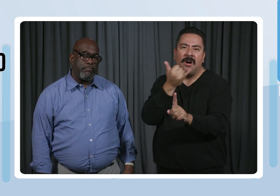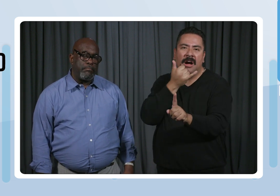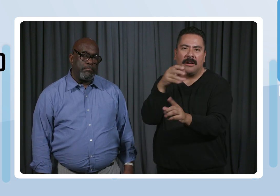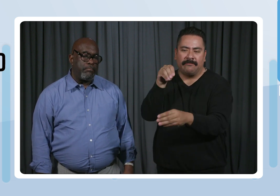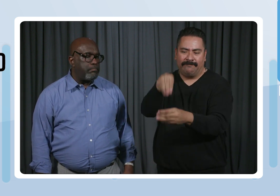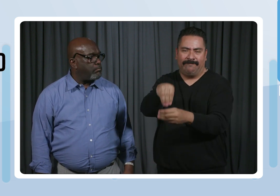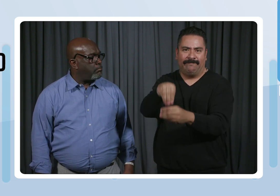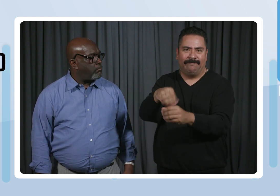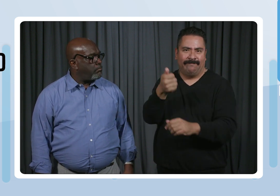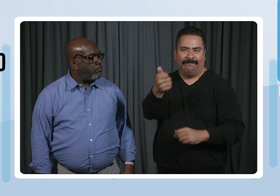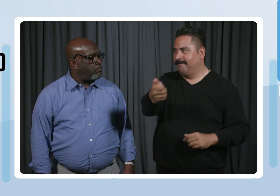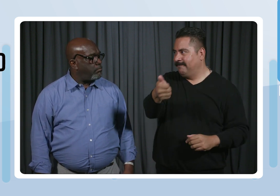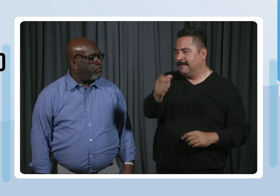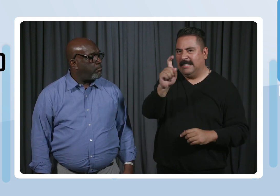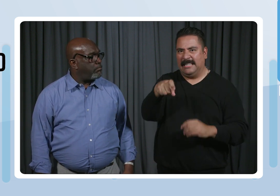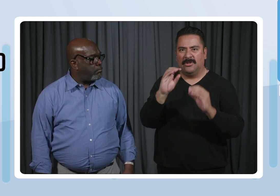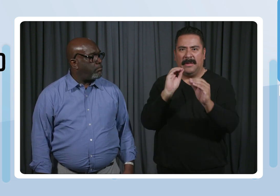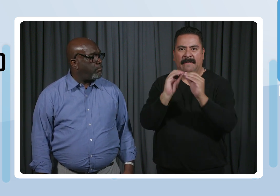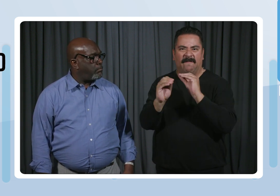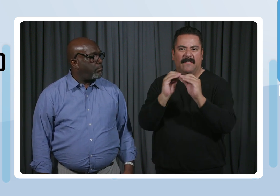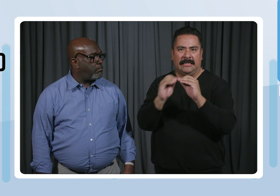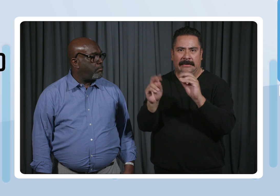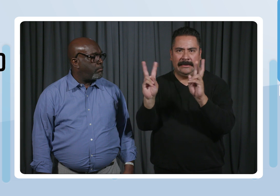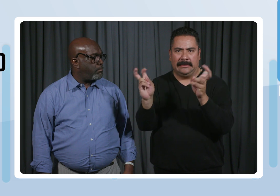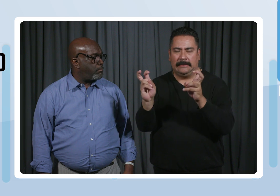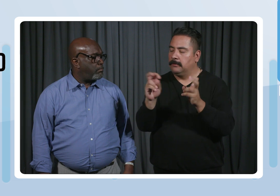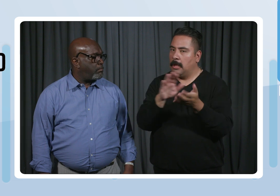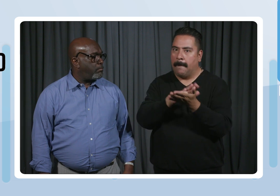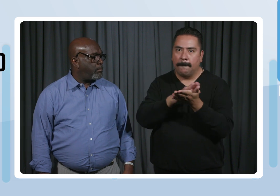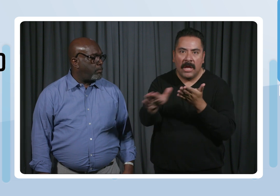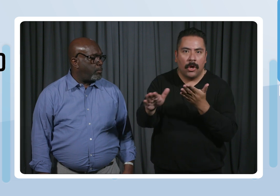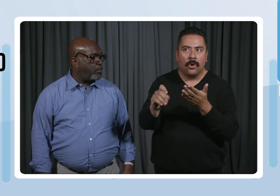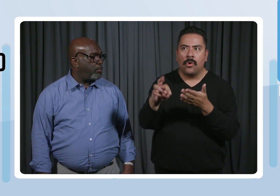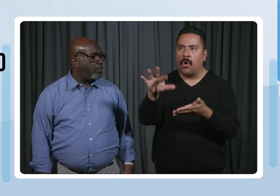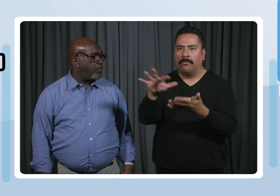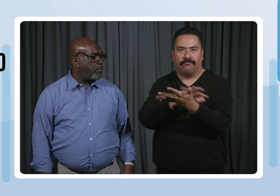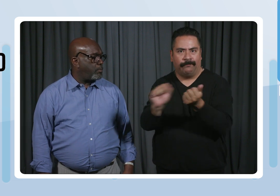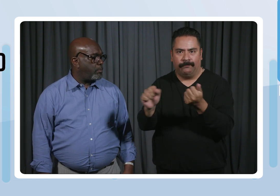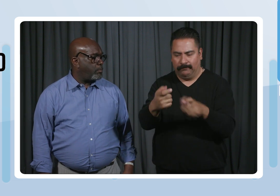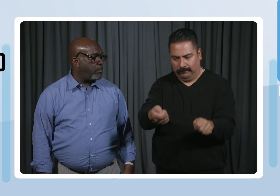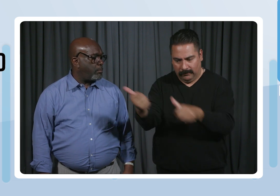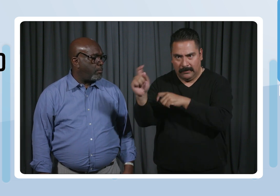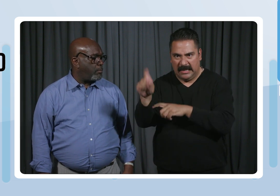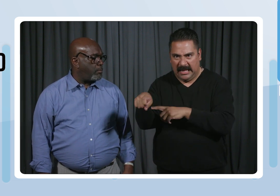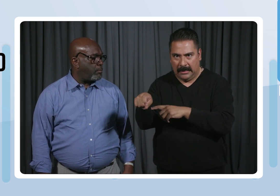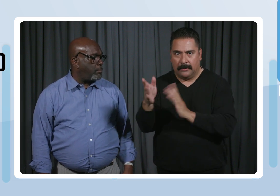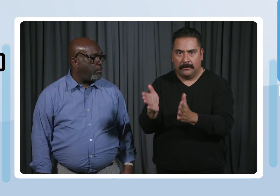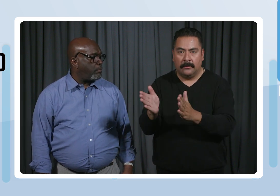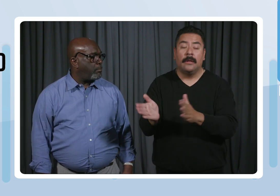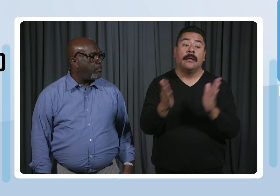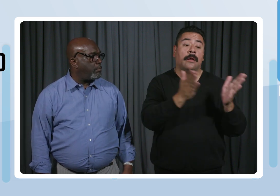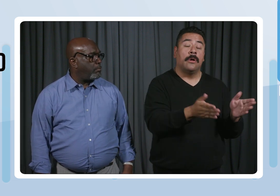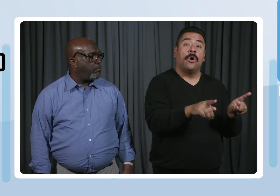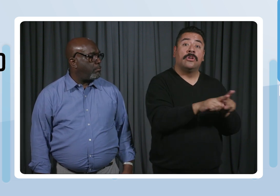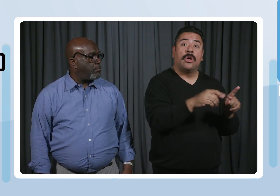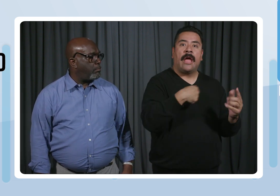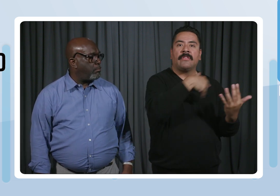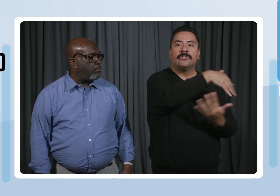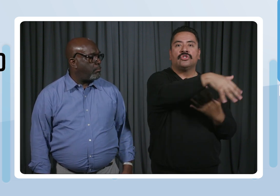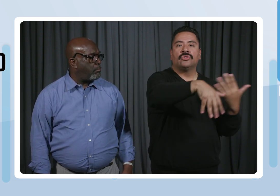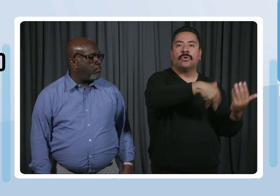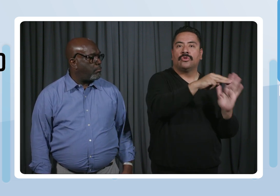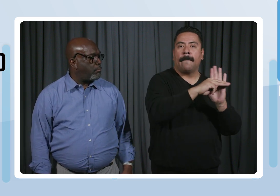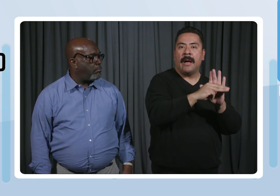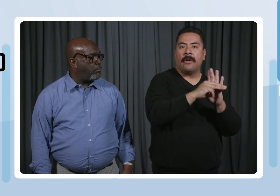within someone that needs to be fixed, cured, eradicated. And then there is the social model